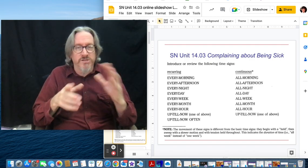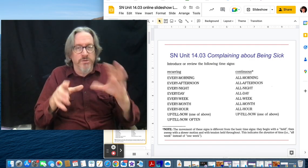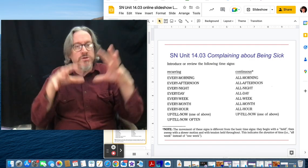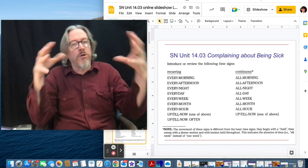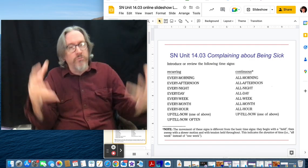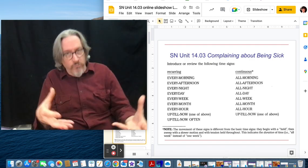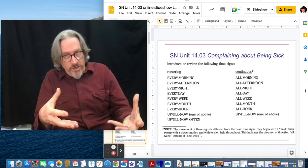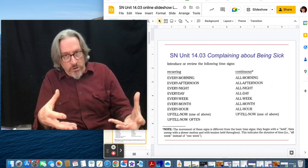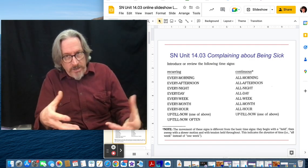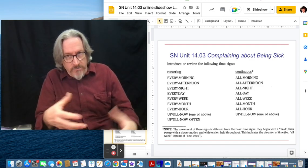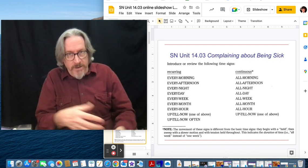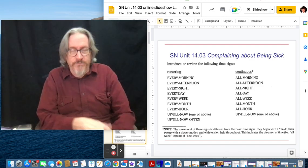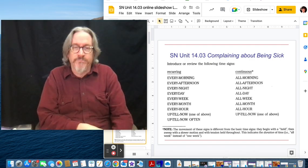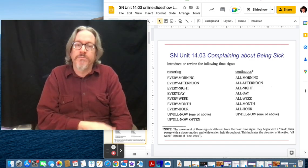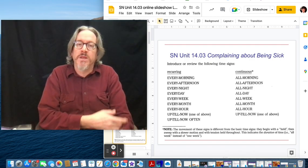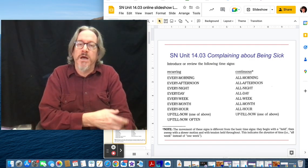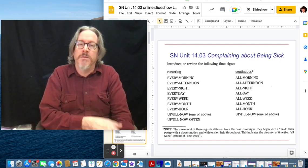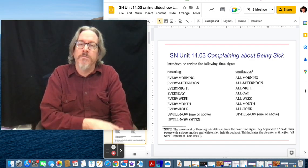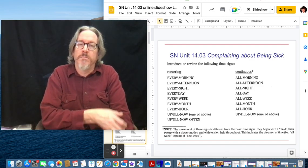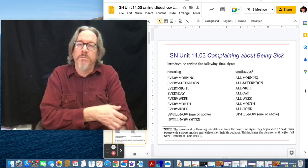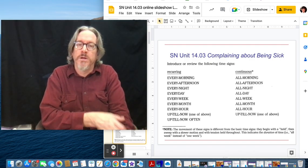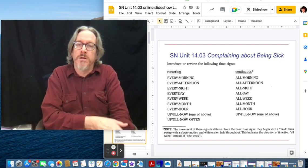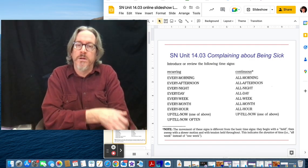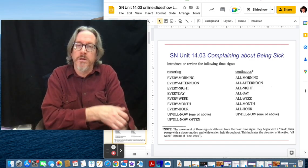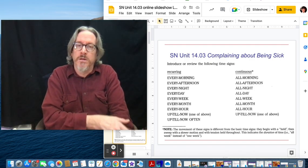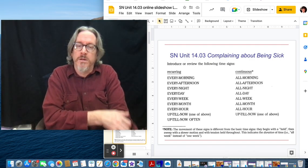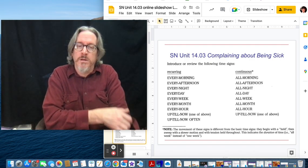okay, so those are all recurring, right? Um,